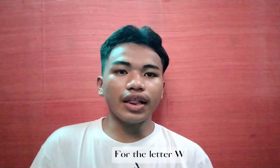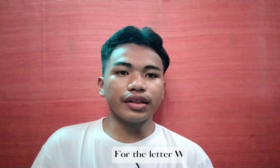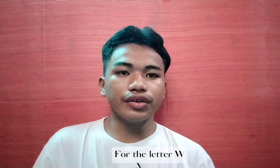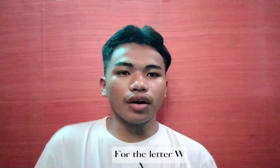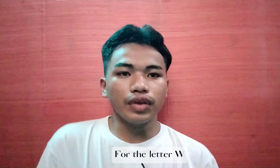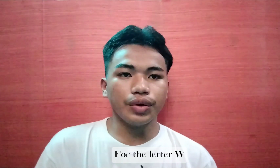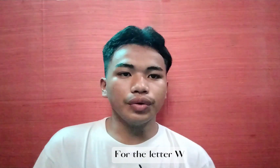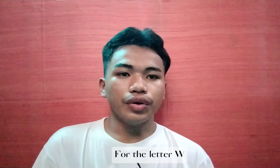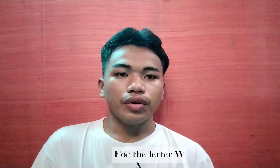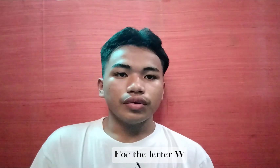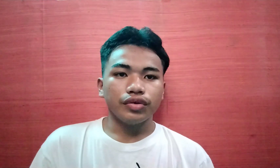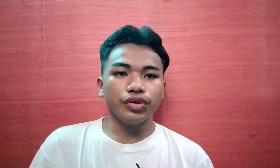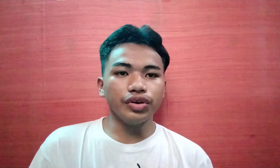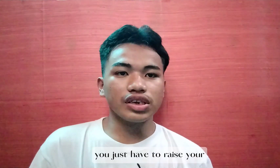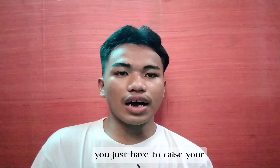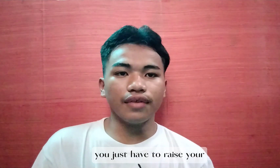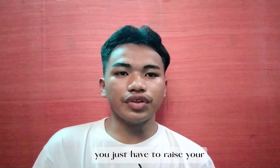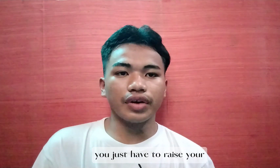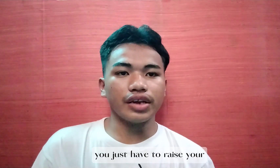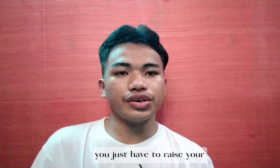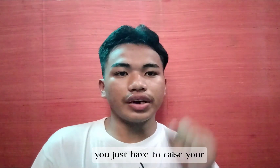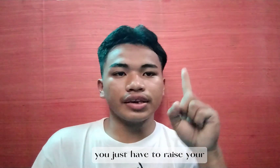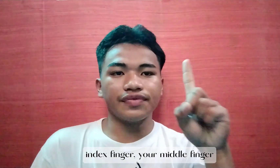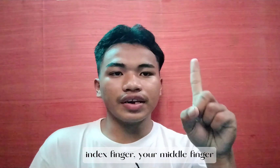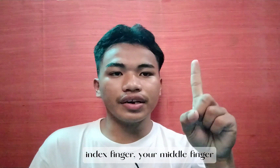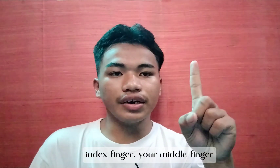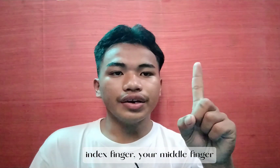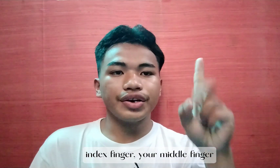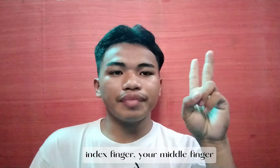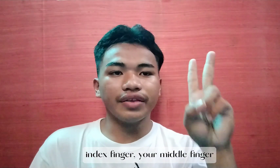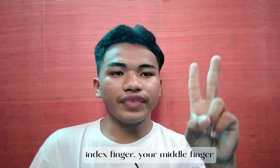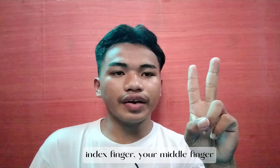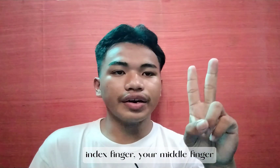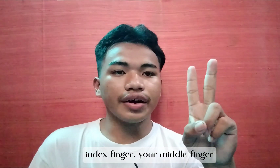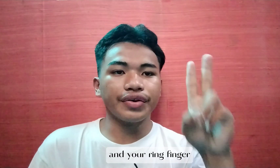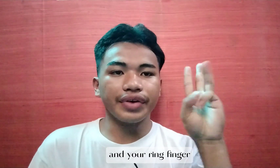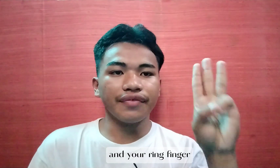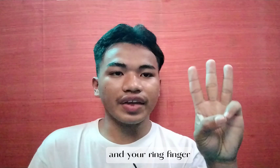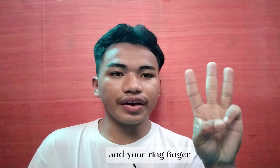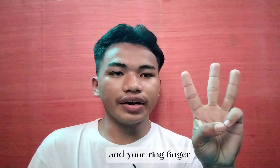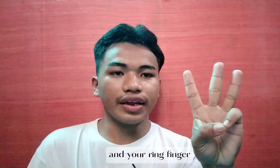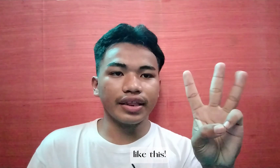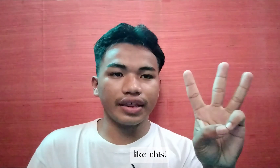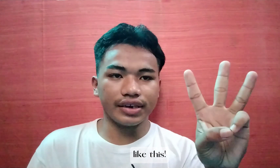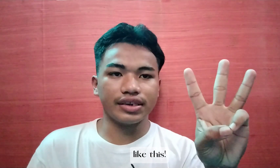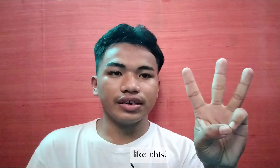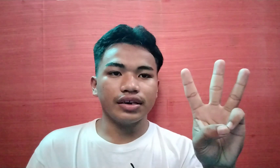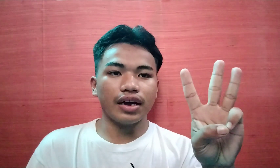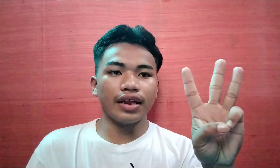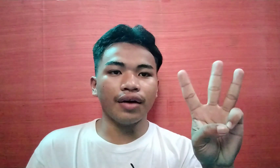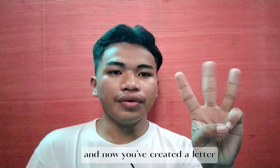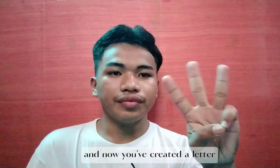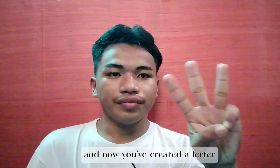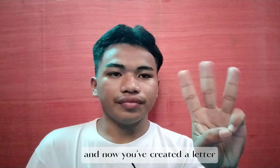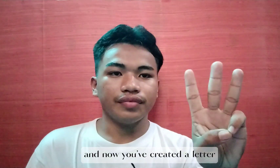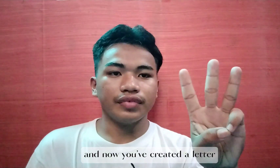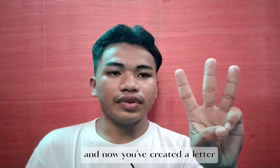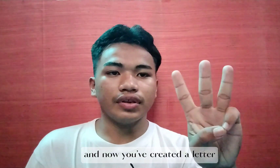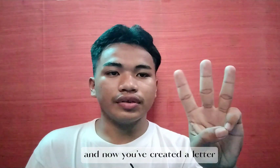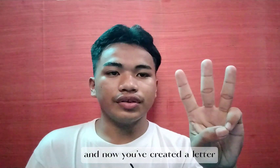letter W, you just have to raise your index finger, your middle finger, and your ring finger like this. And now